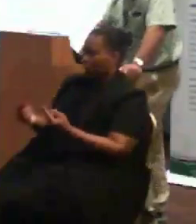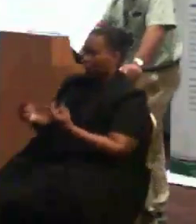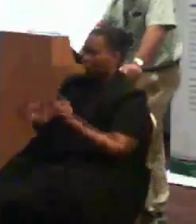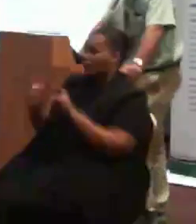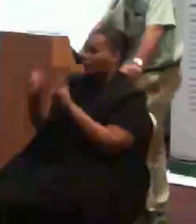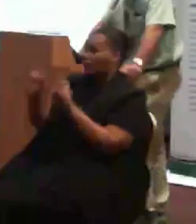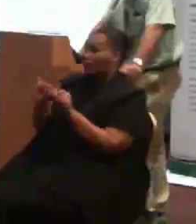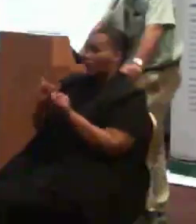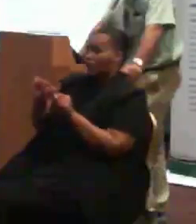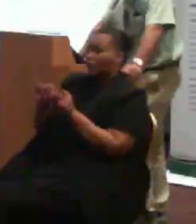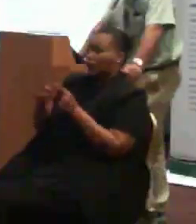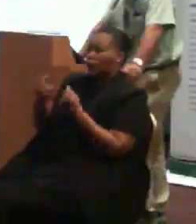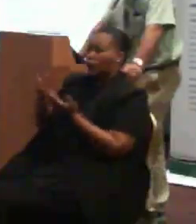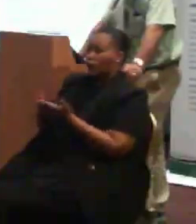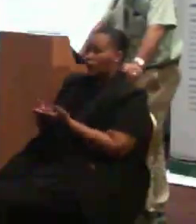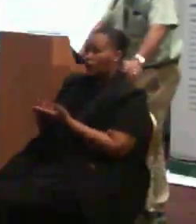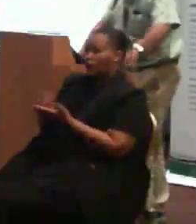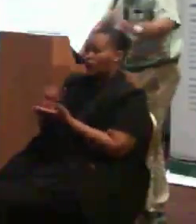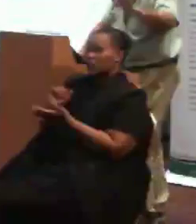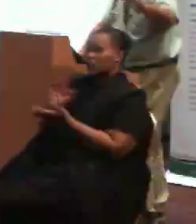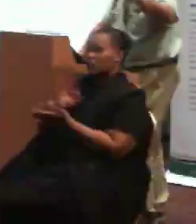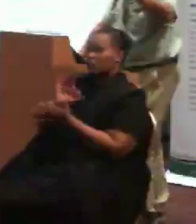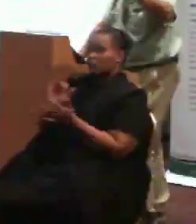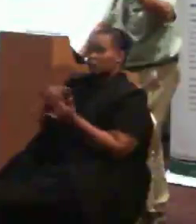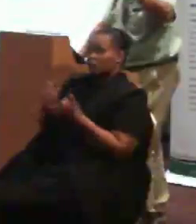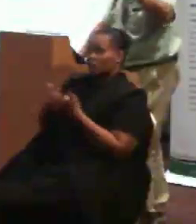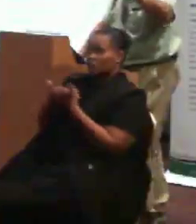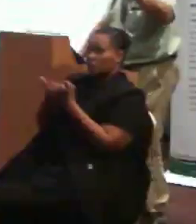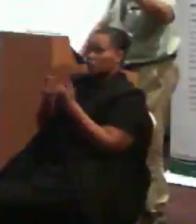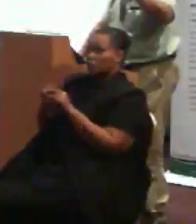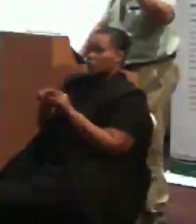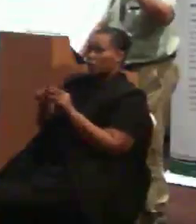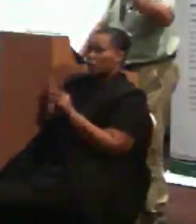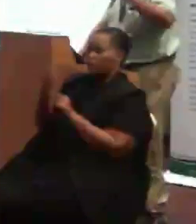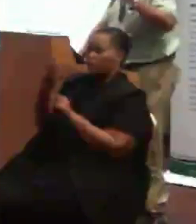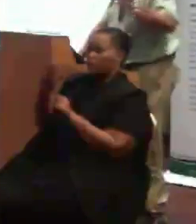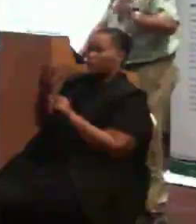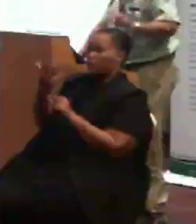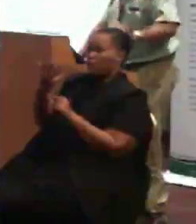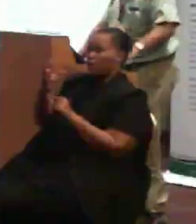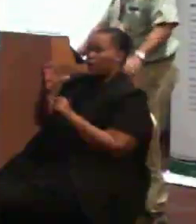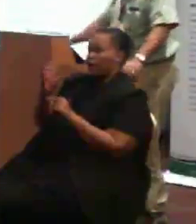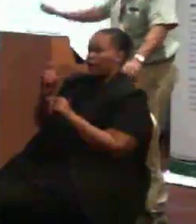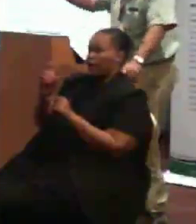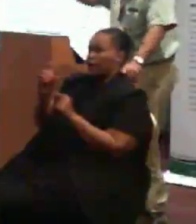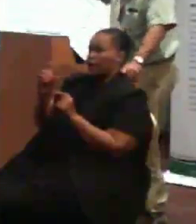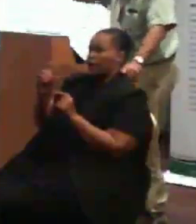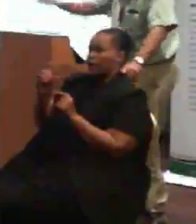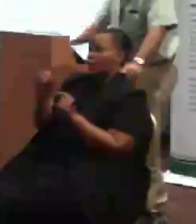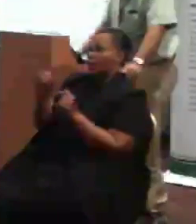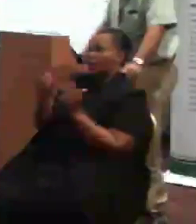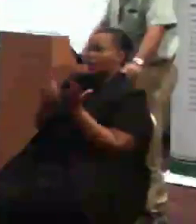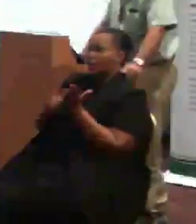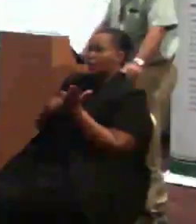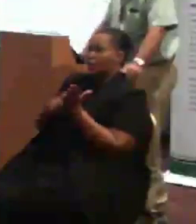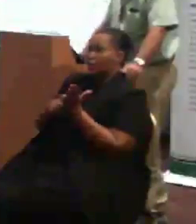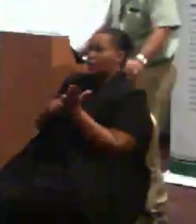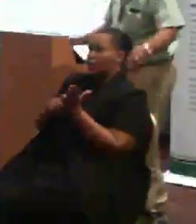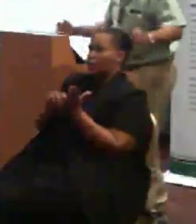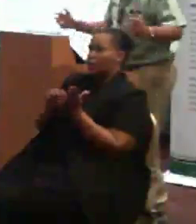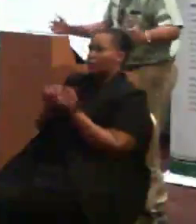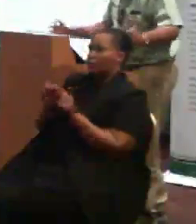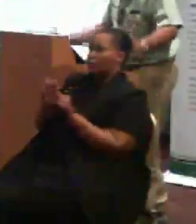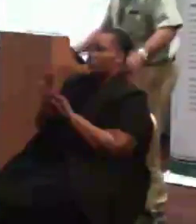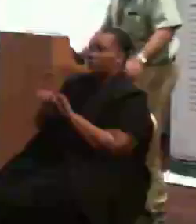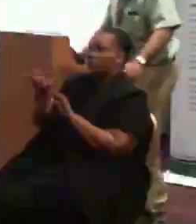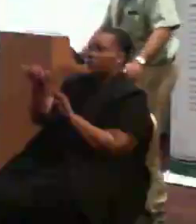better with employee challenges while you have 490 billion debt than 650.